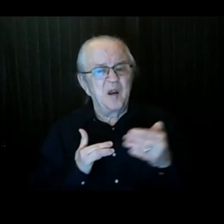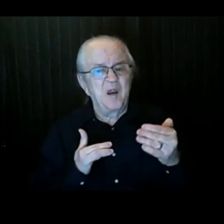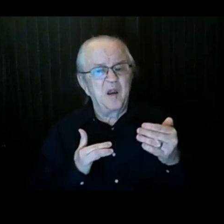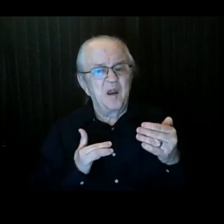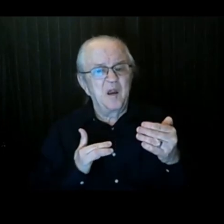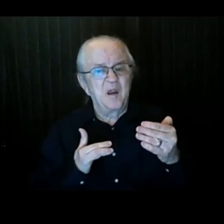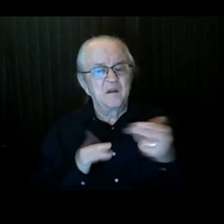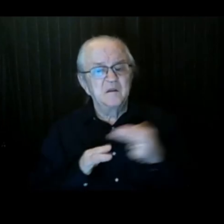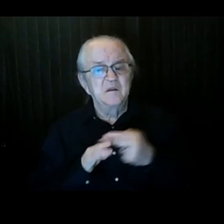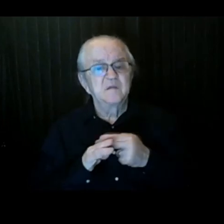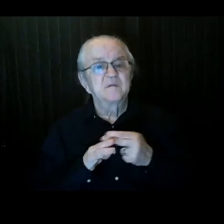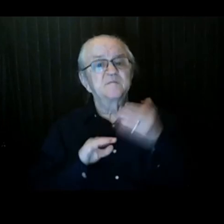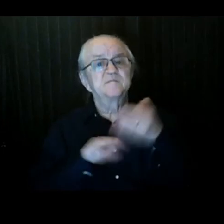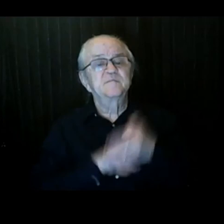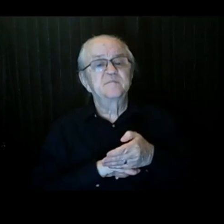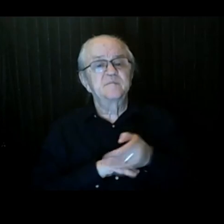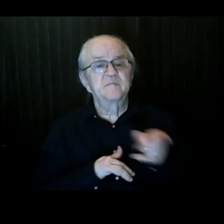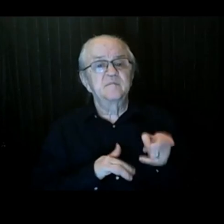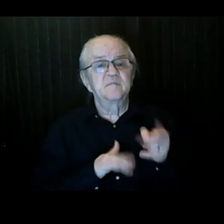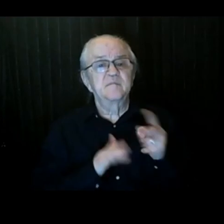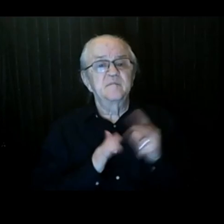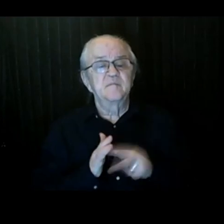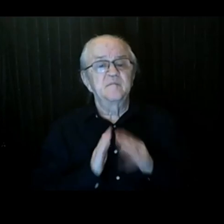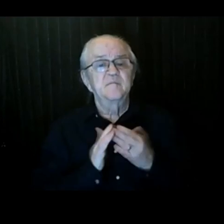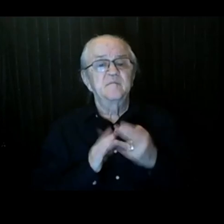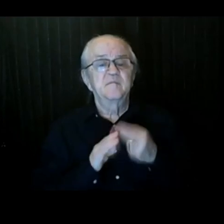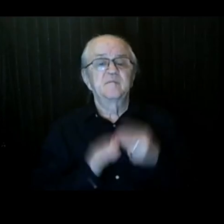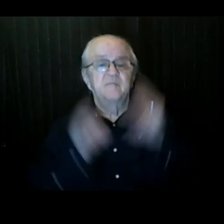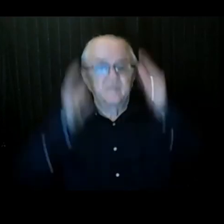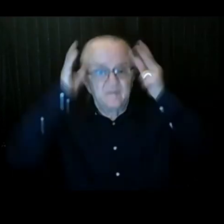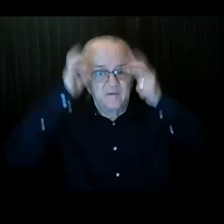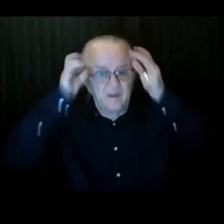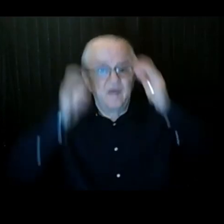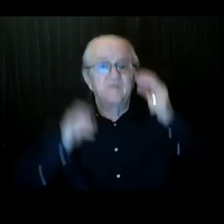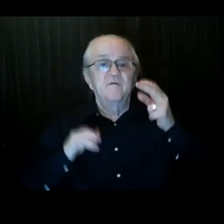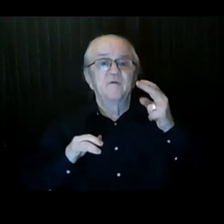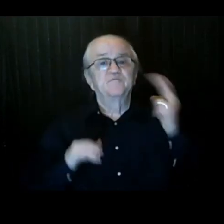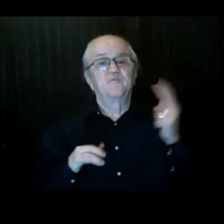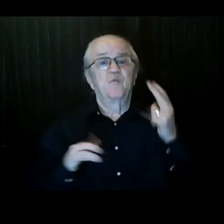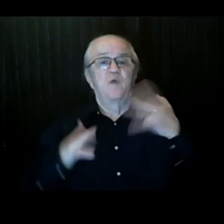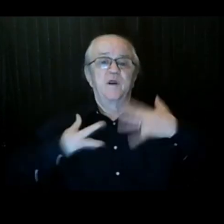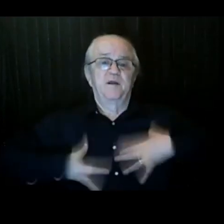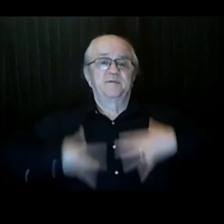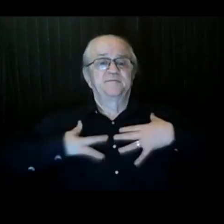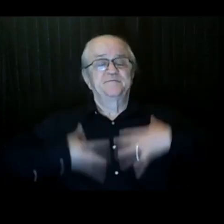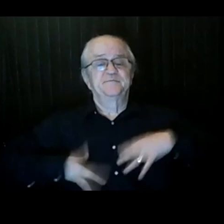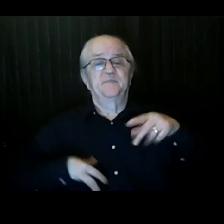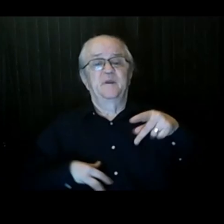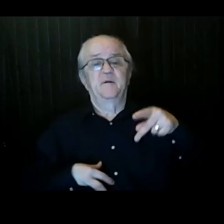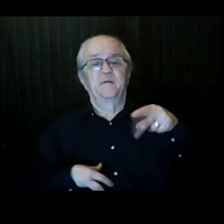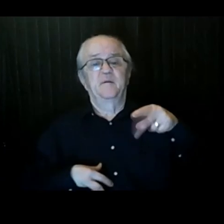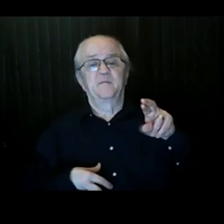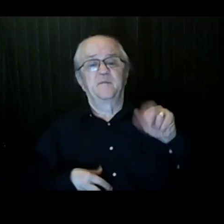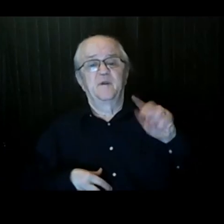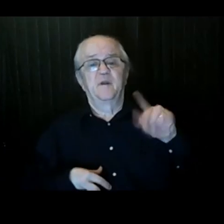Not long after that, she read a book called The Devil Wears Prada. And I read it because Vicky and I would always read the book she was reading. We would trade